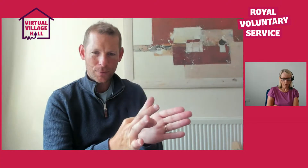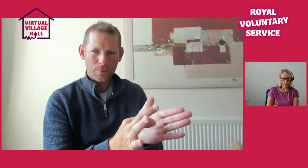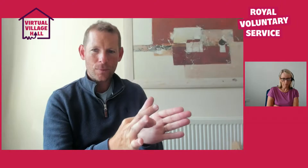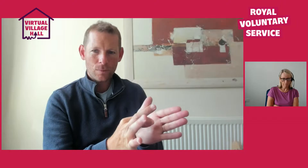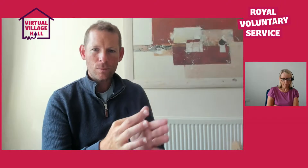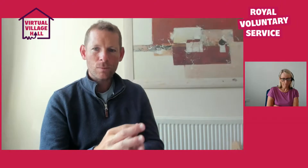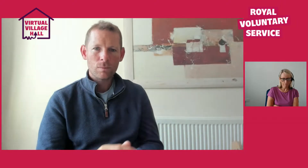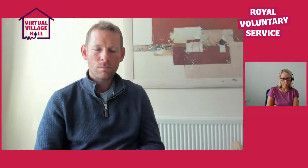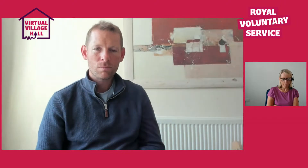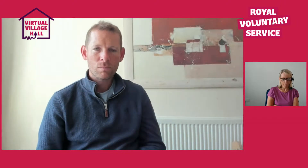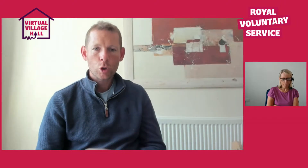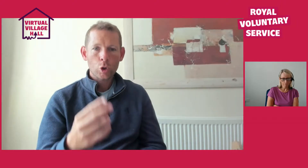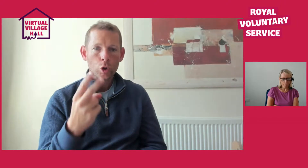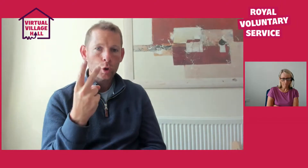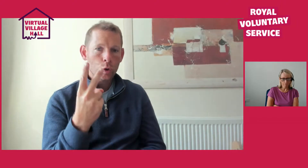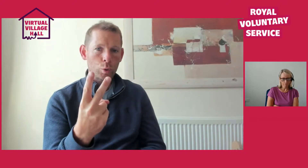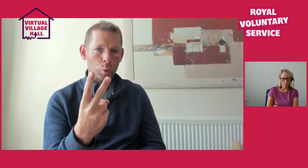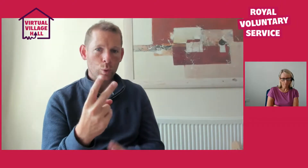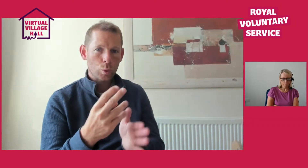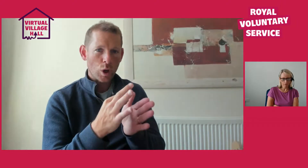1 hour,